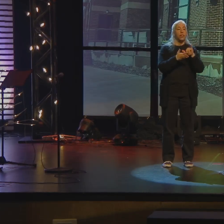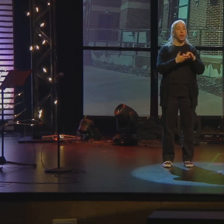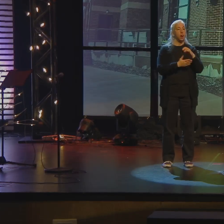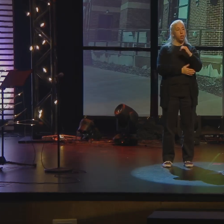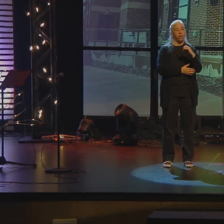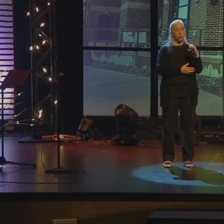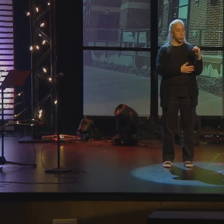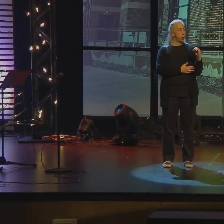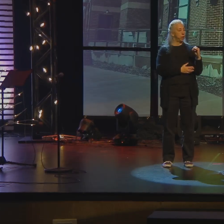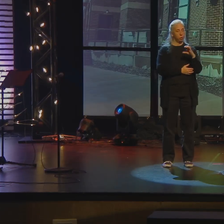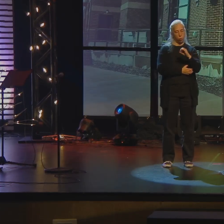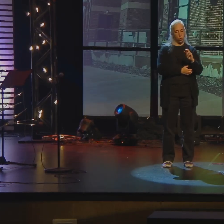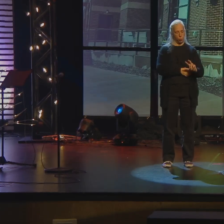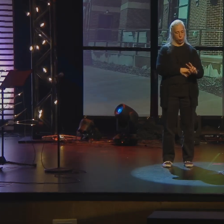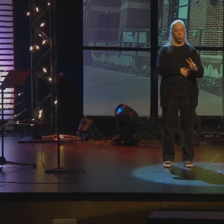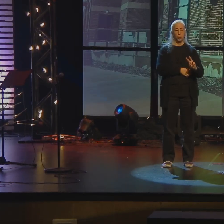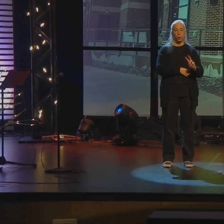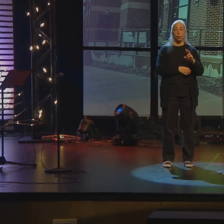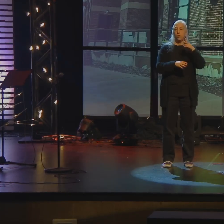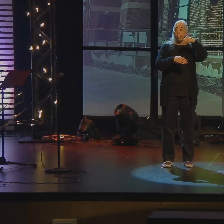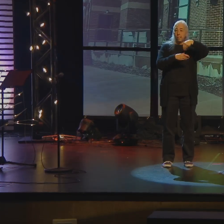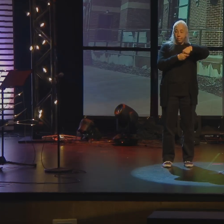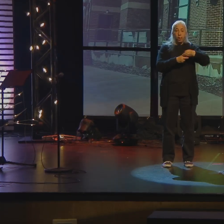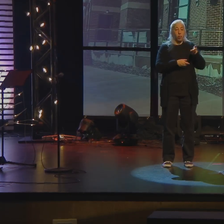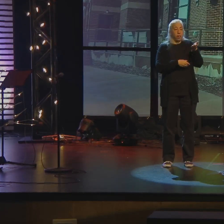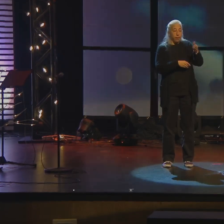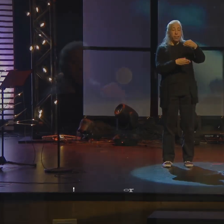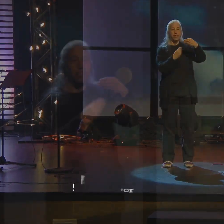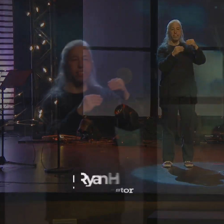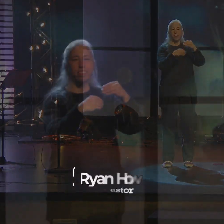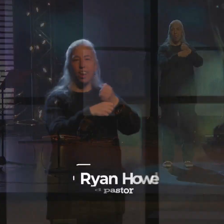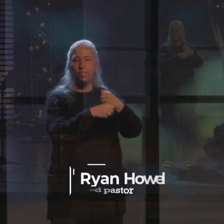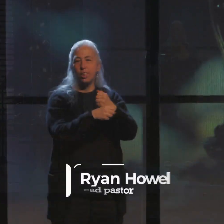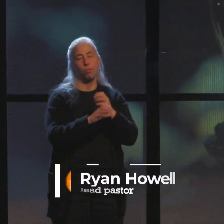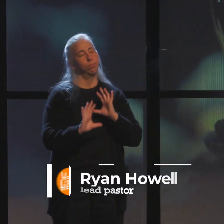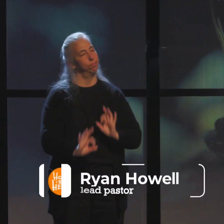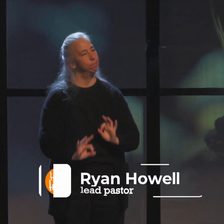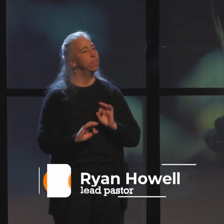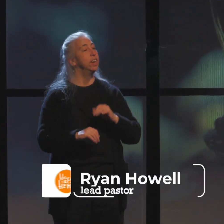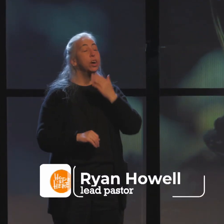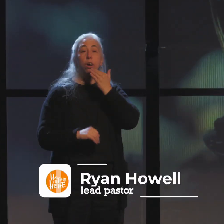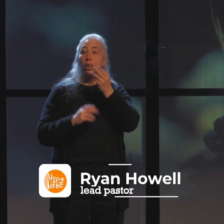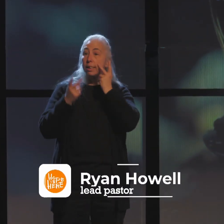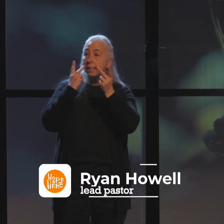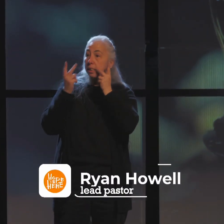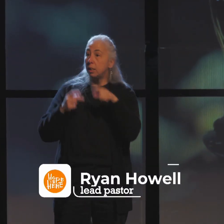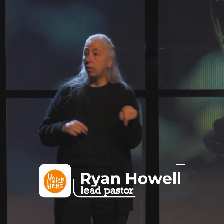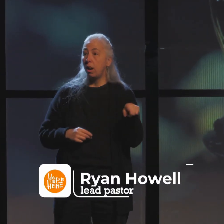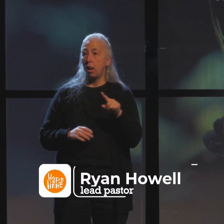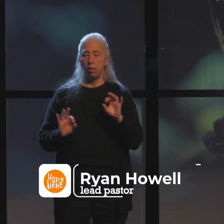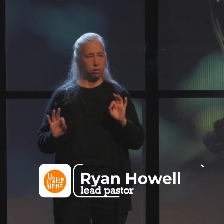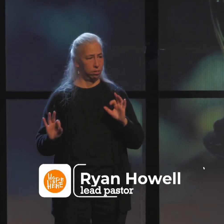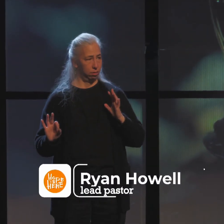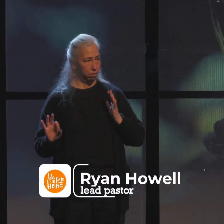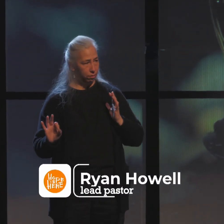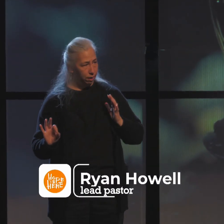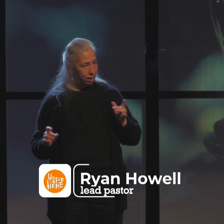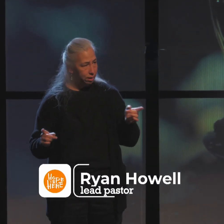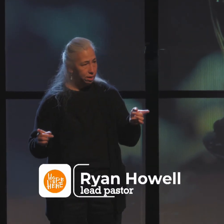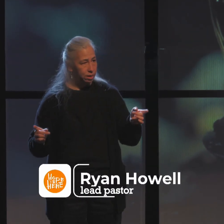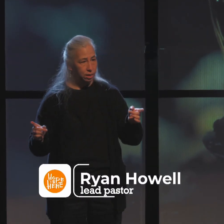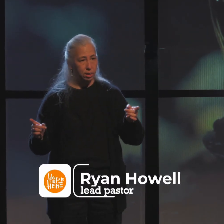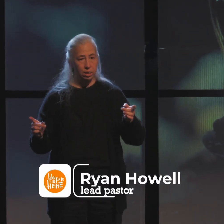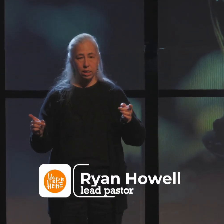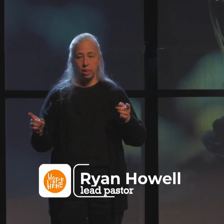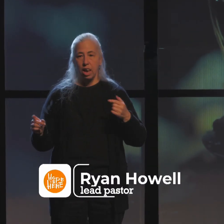conversation was at the Arboretum, so that was awesome. So good to see everybody. Y'all doing okay?